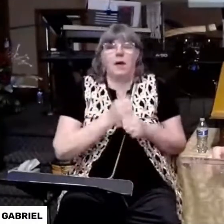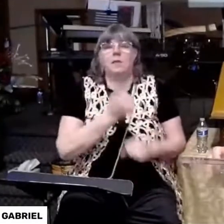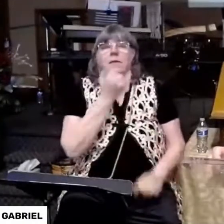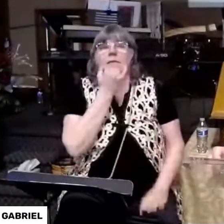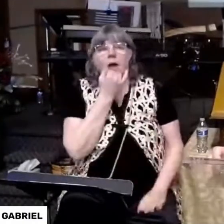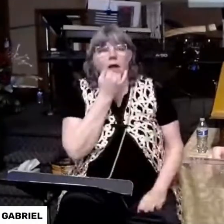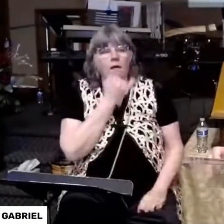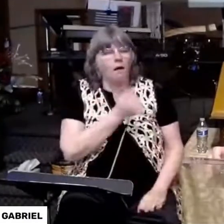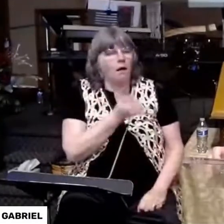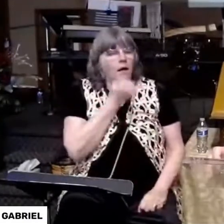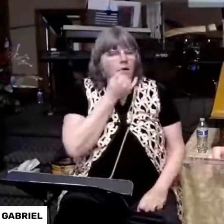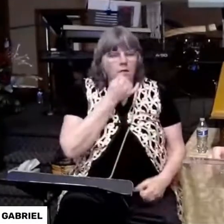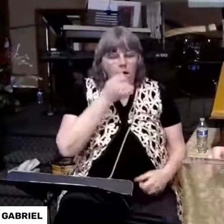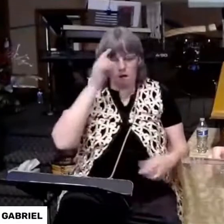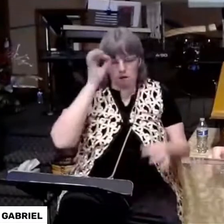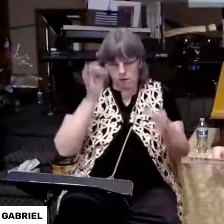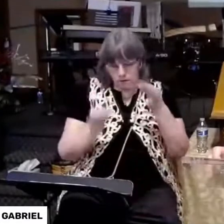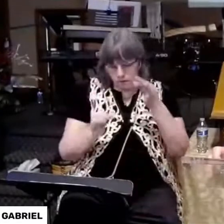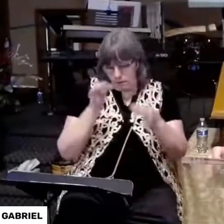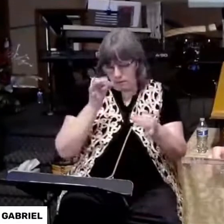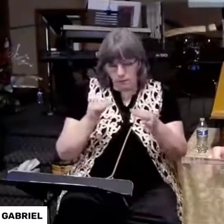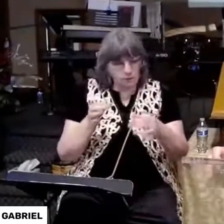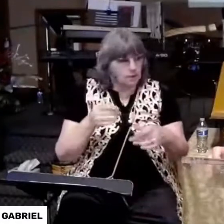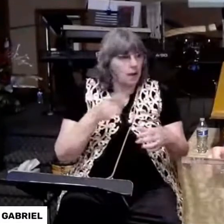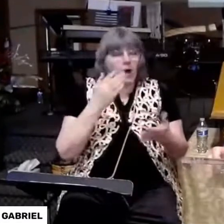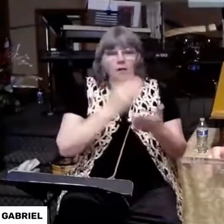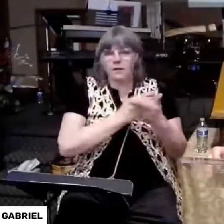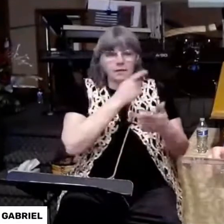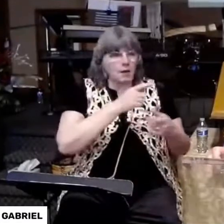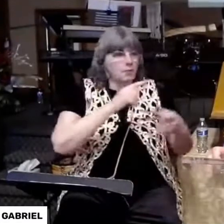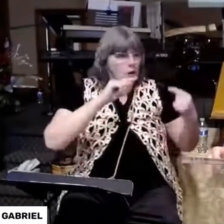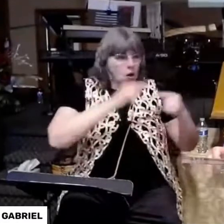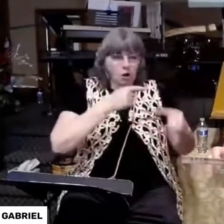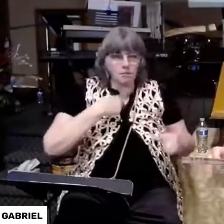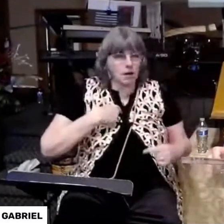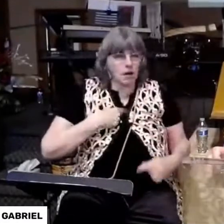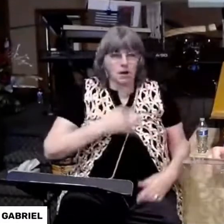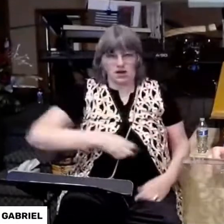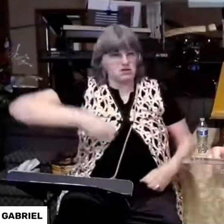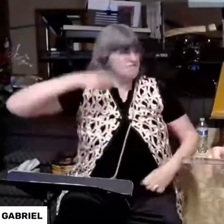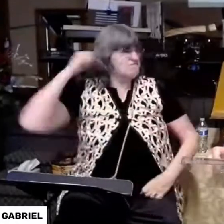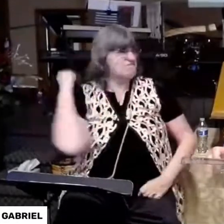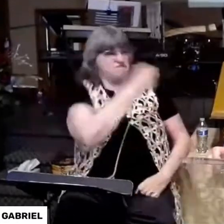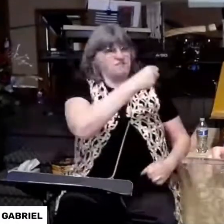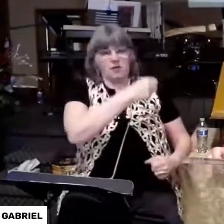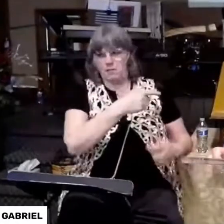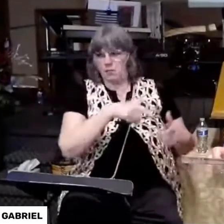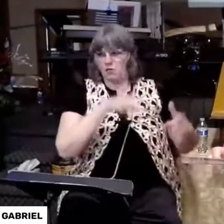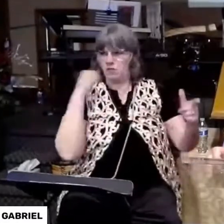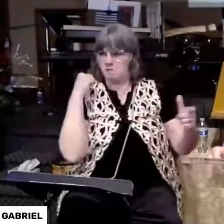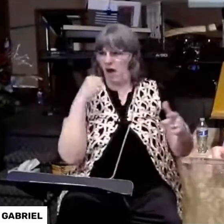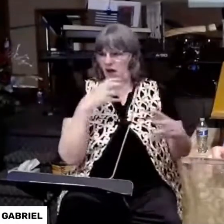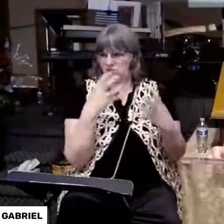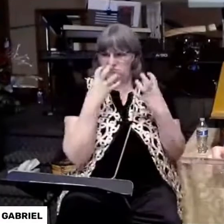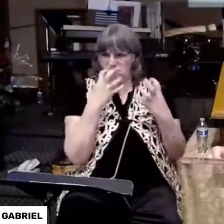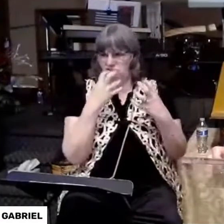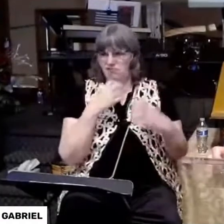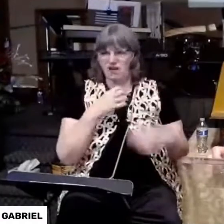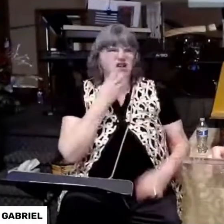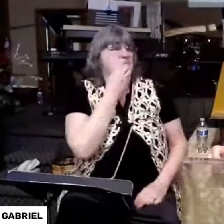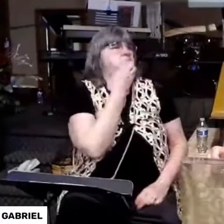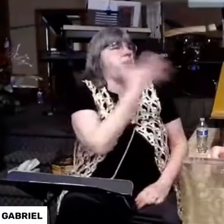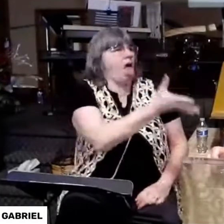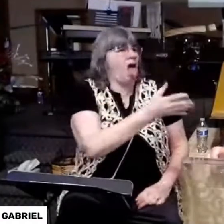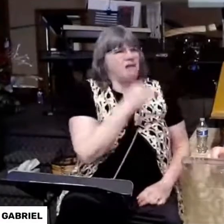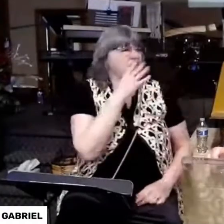somebody did something to me, and instead of taking it the way Hashem wants me to take it. I just blurted my